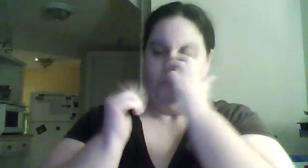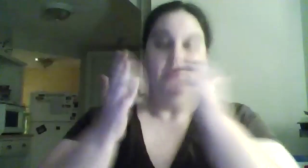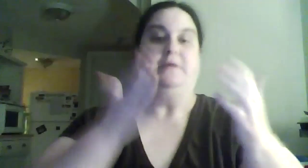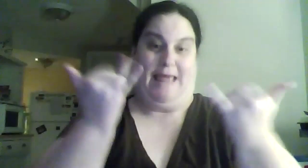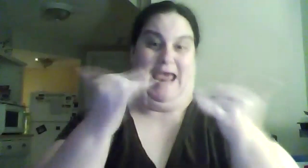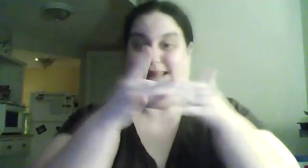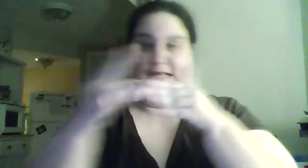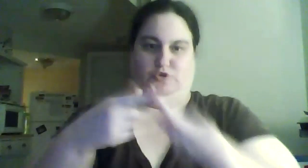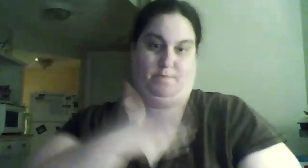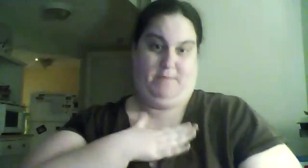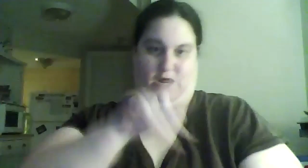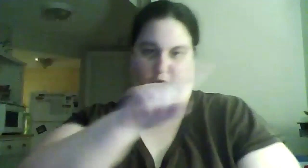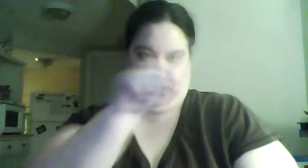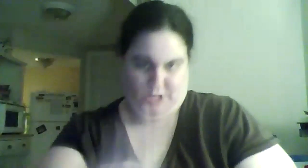go explain what's going on.